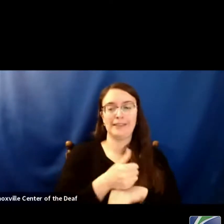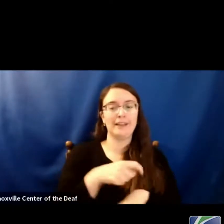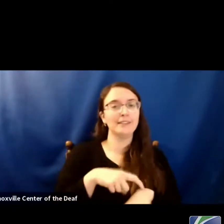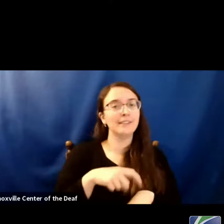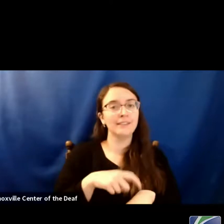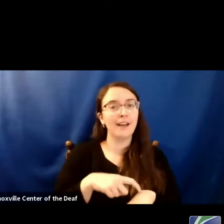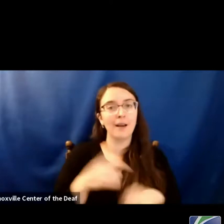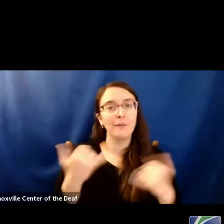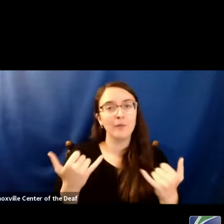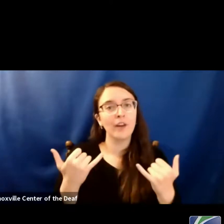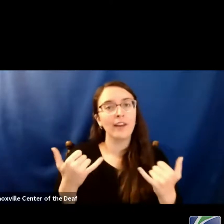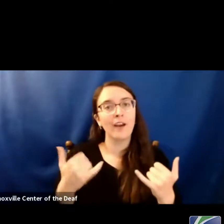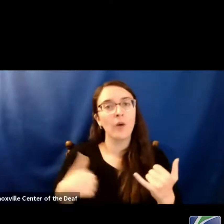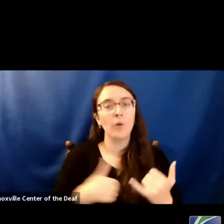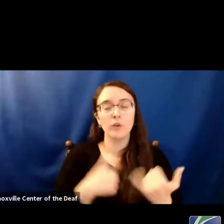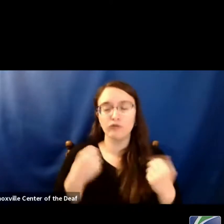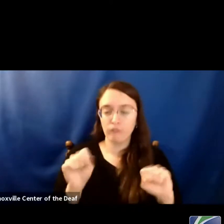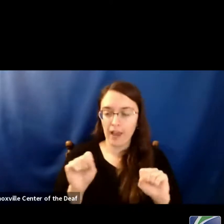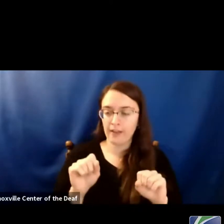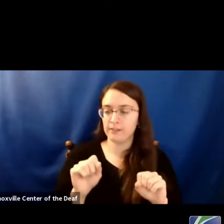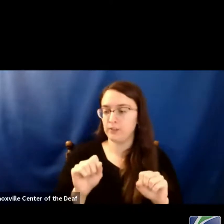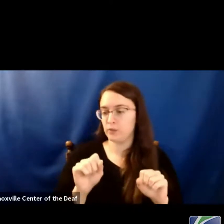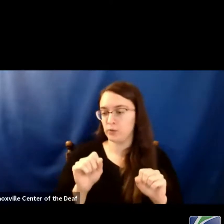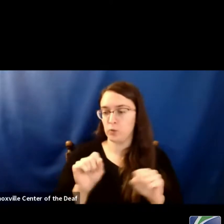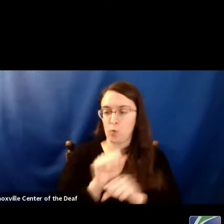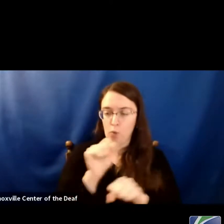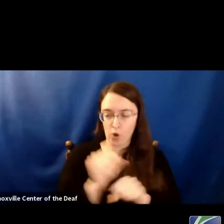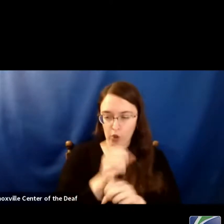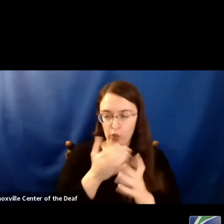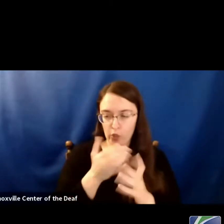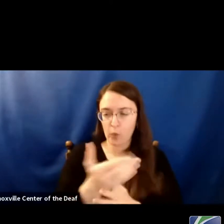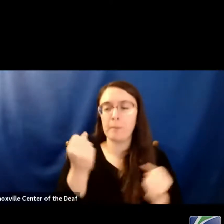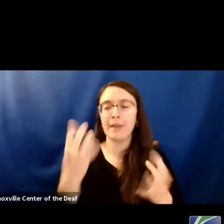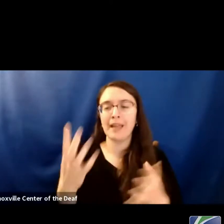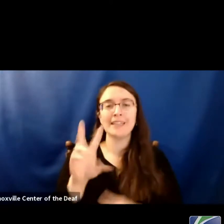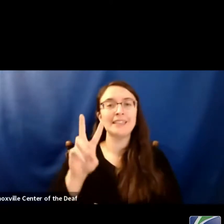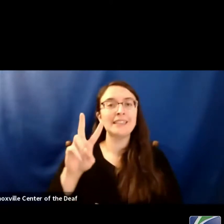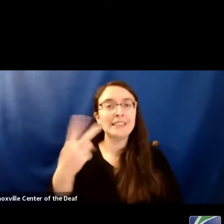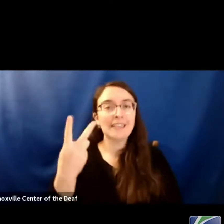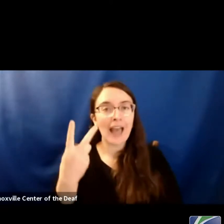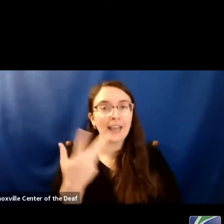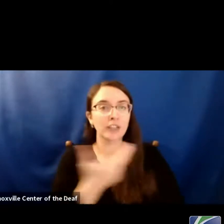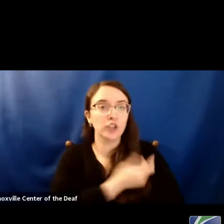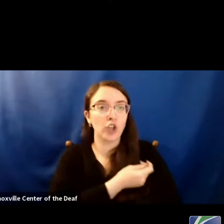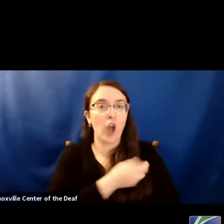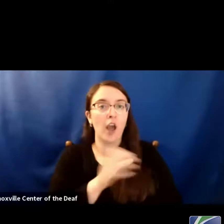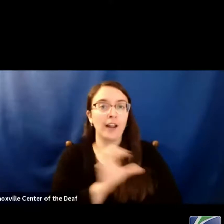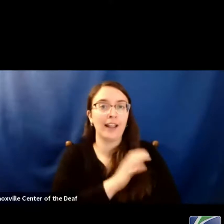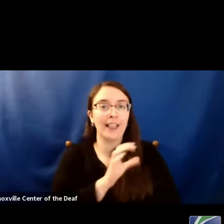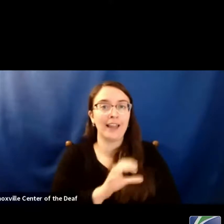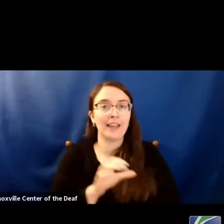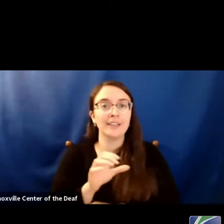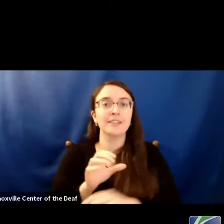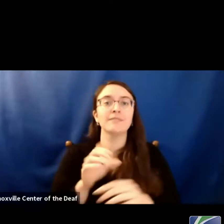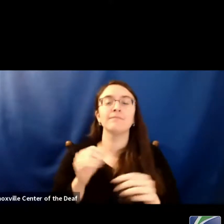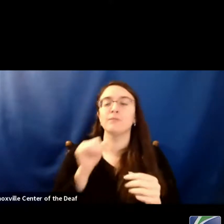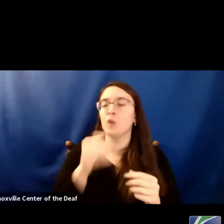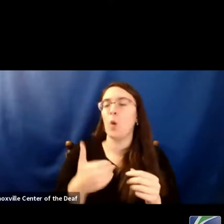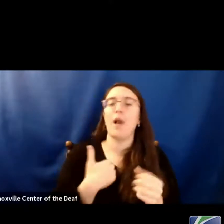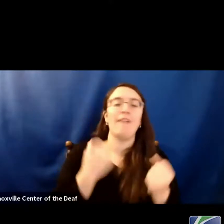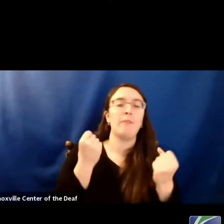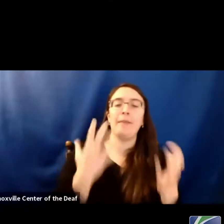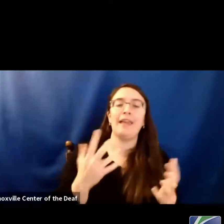through a whole lot of second dose clinics. And so we have not as many first dose appointments as we'd